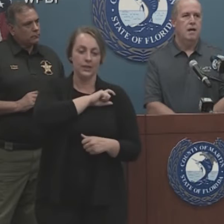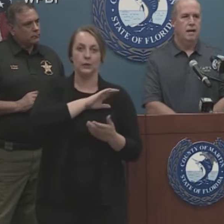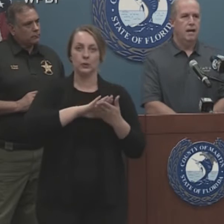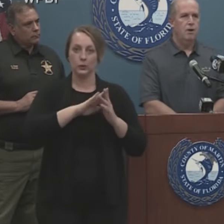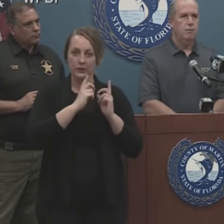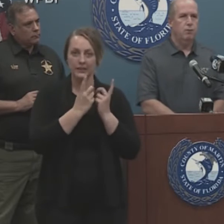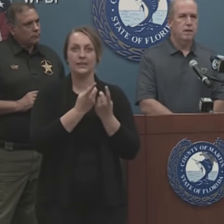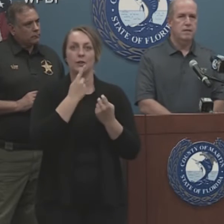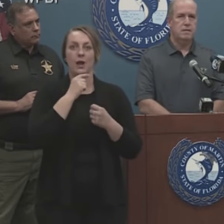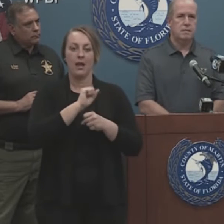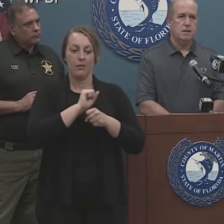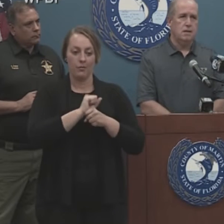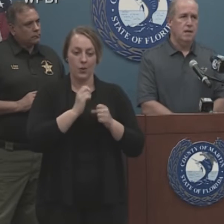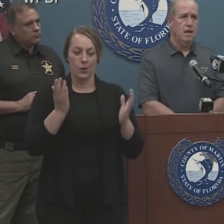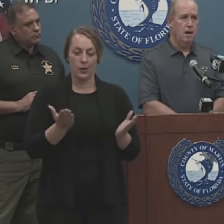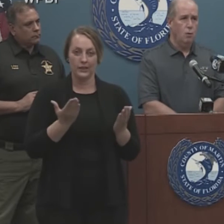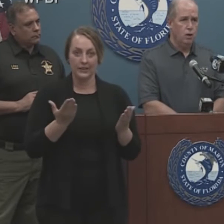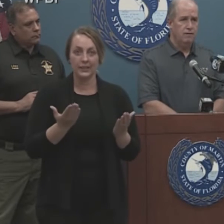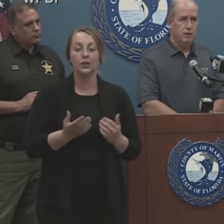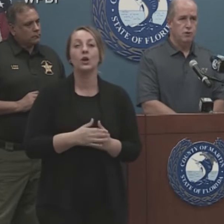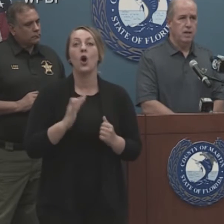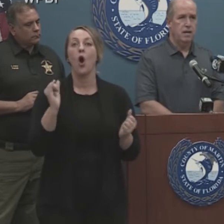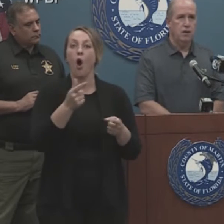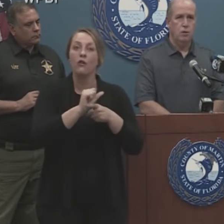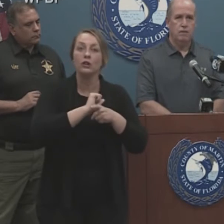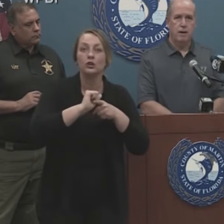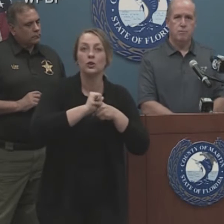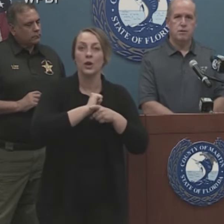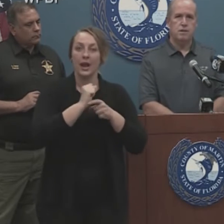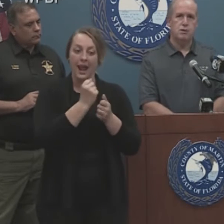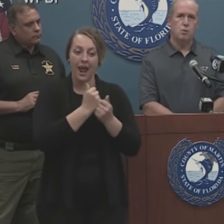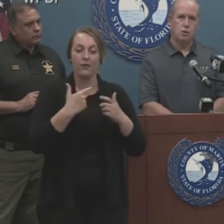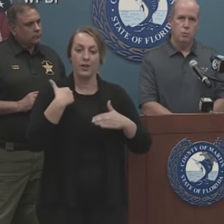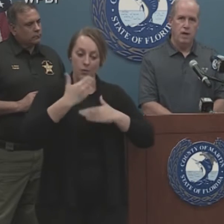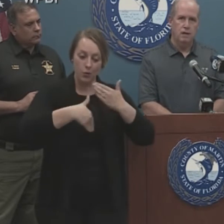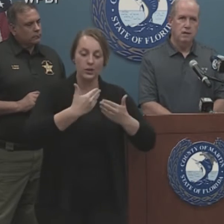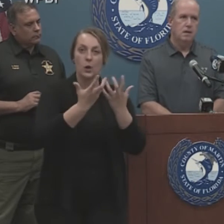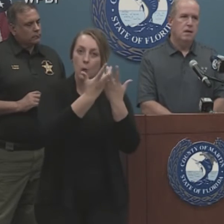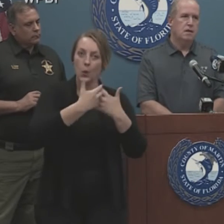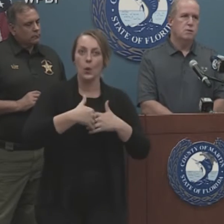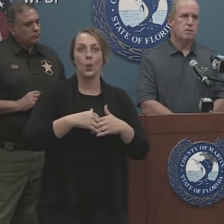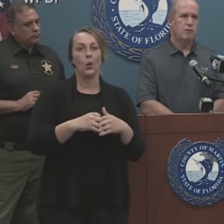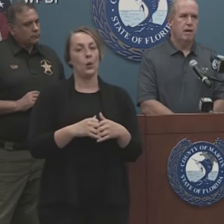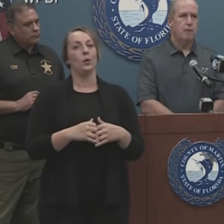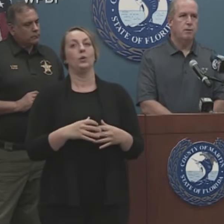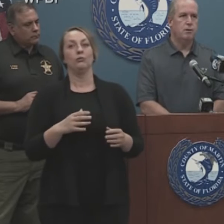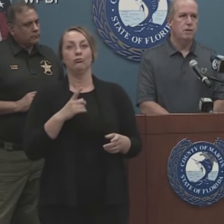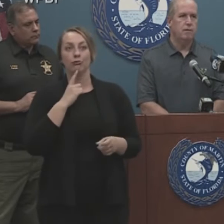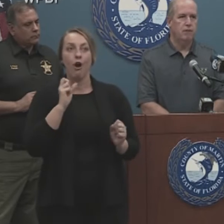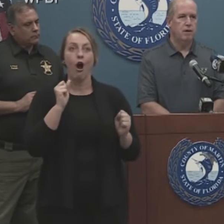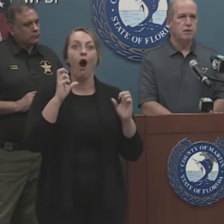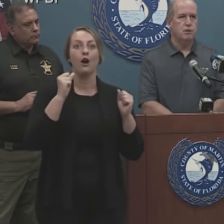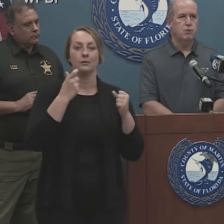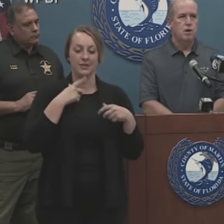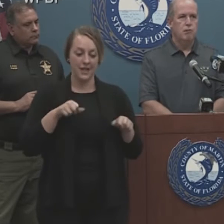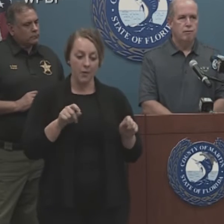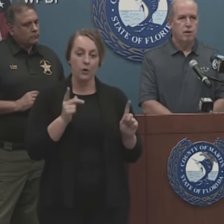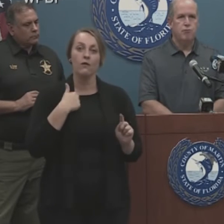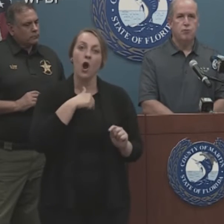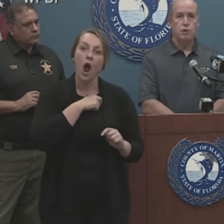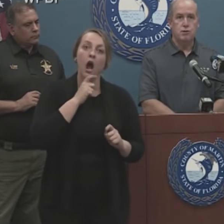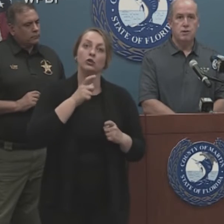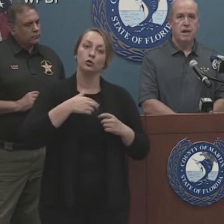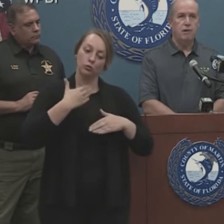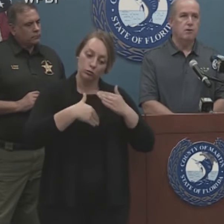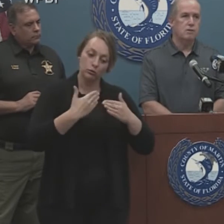district, and county employees, all of our training, all of our procedures worked well. This was a great opportunity for us to